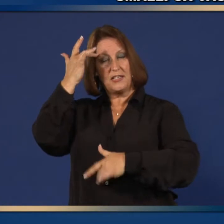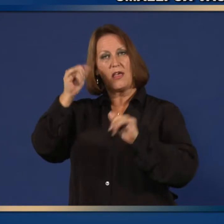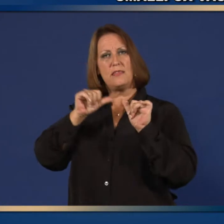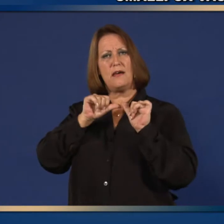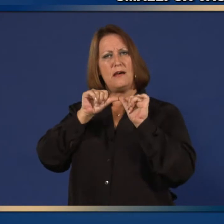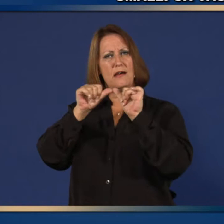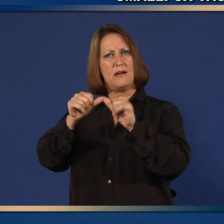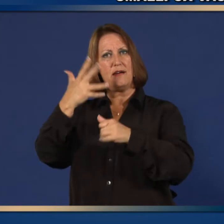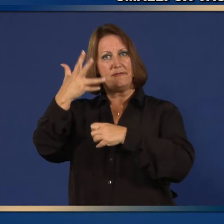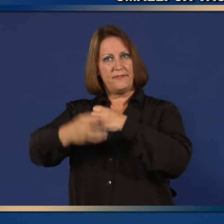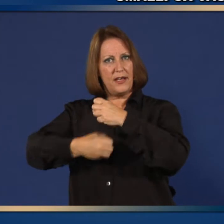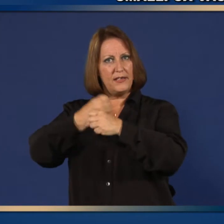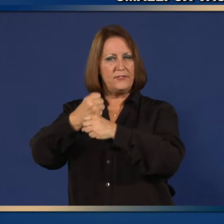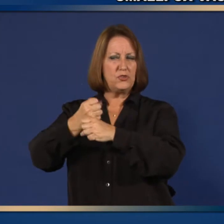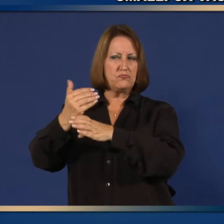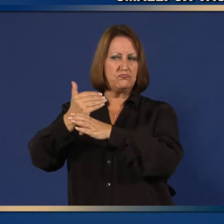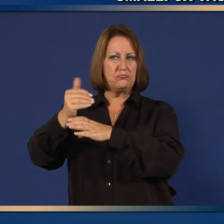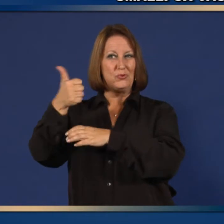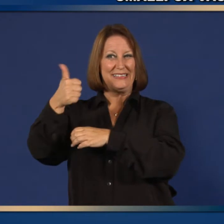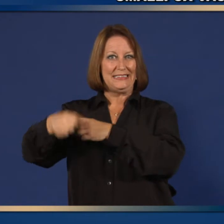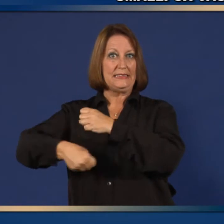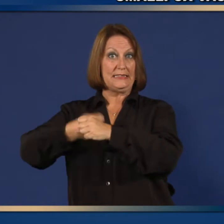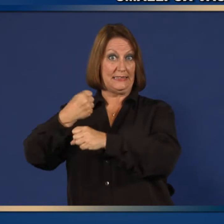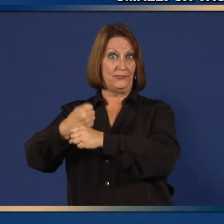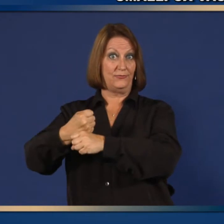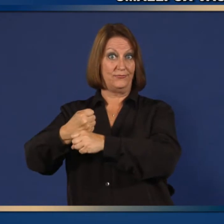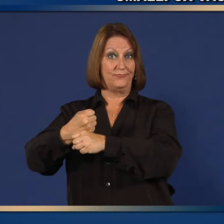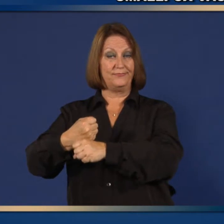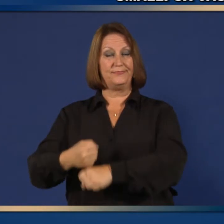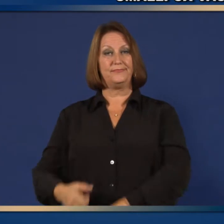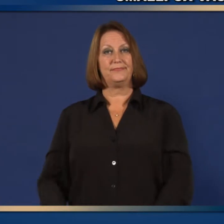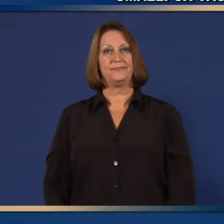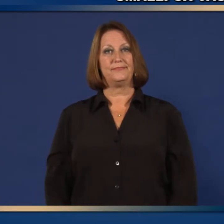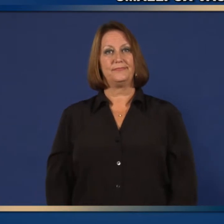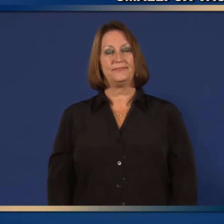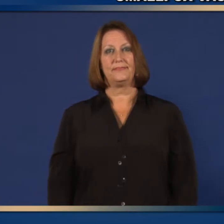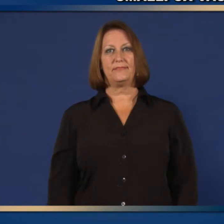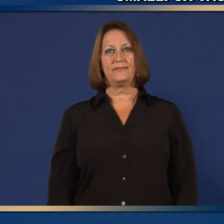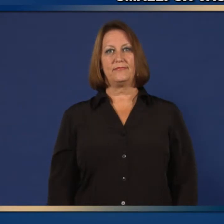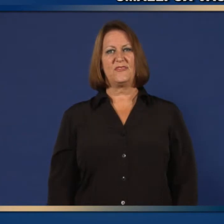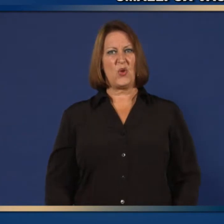3. Why get vaccinated now?